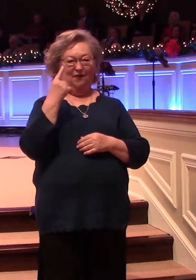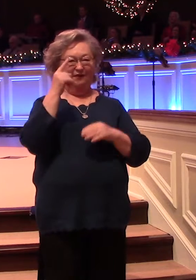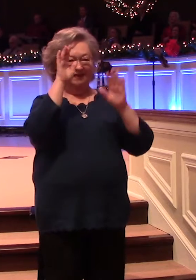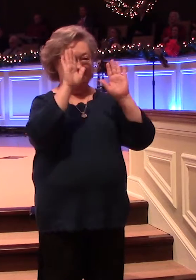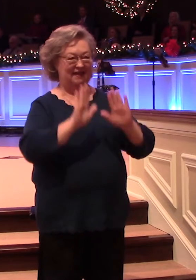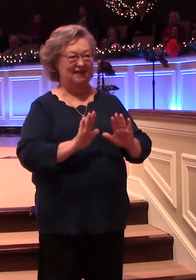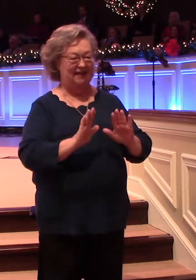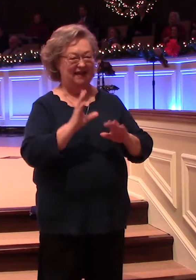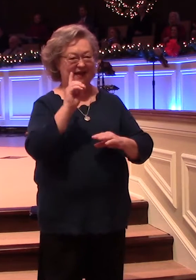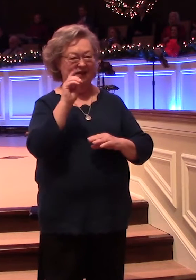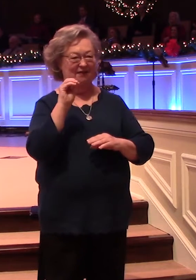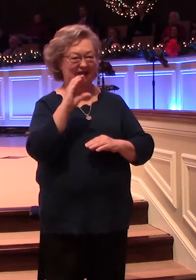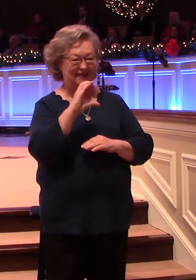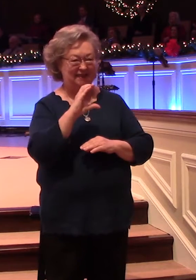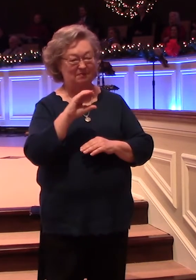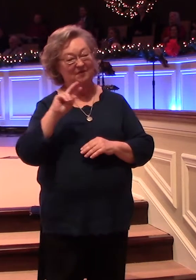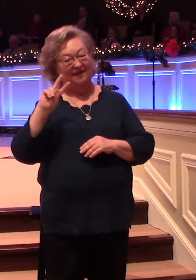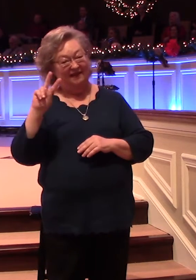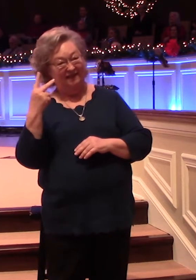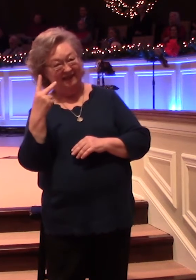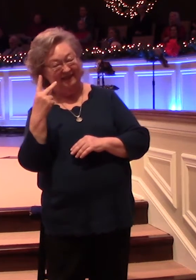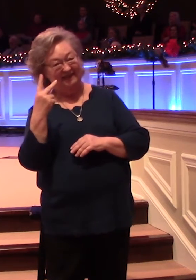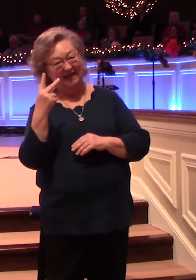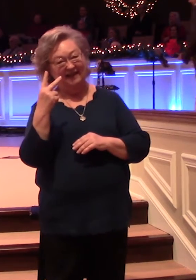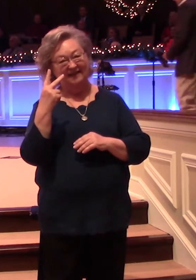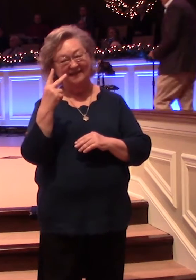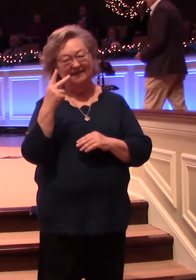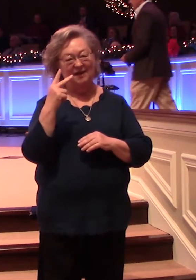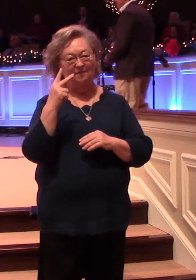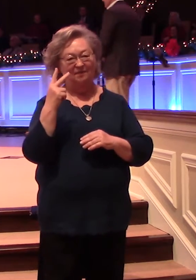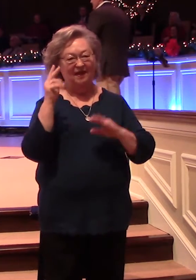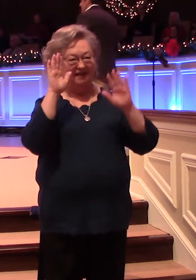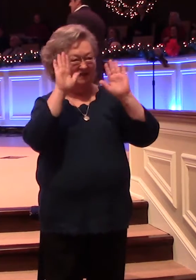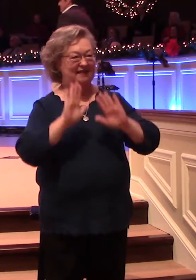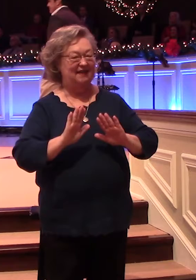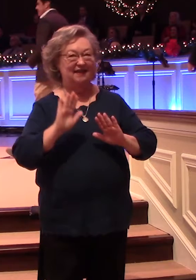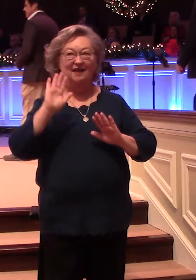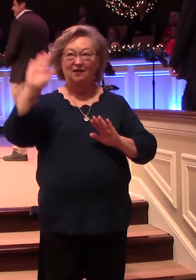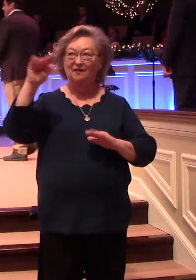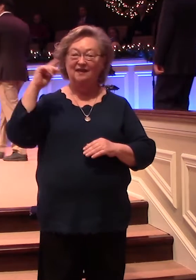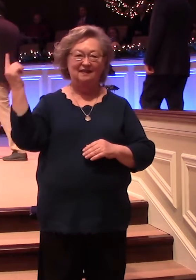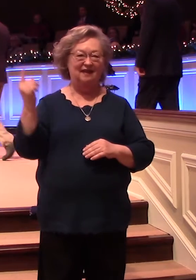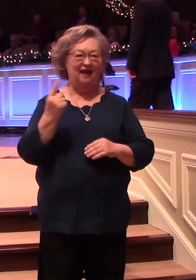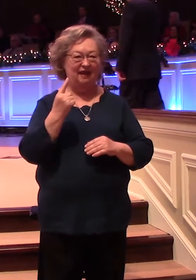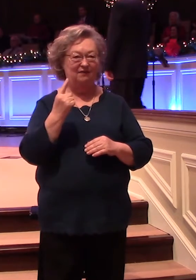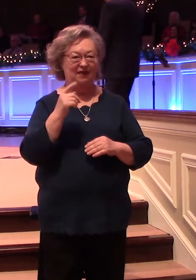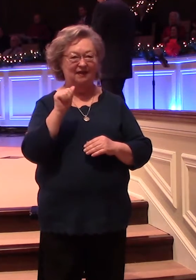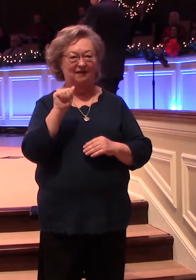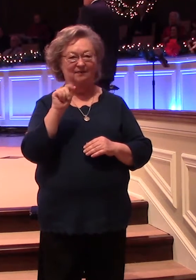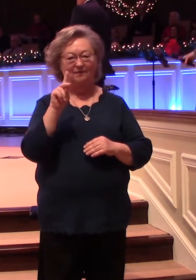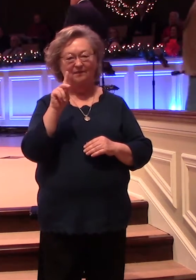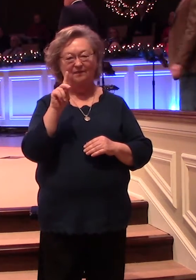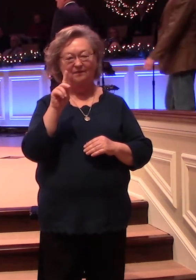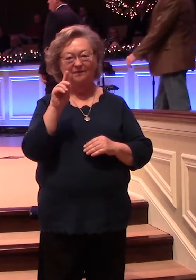candle of hope. And this morning, one of our deacons, Justin, lit the candle of love.